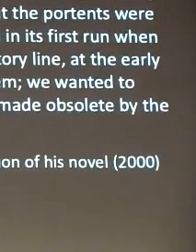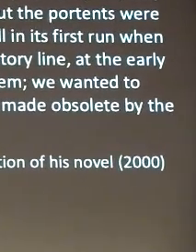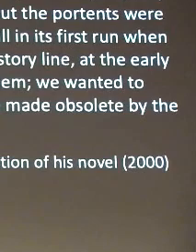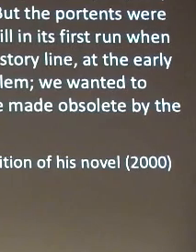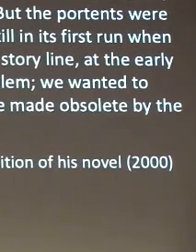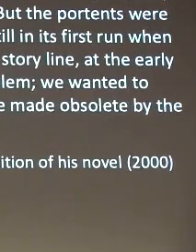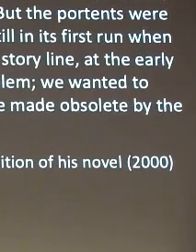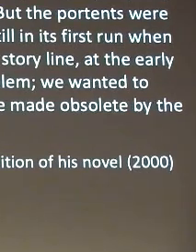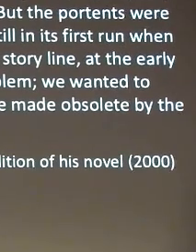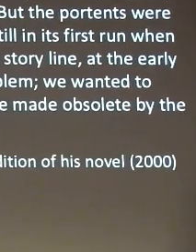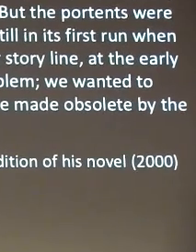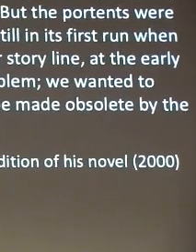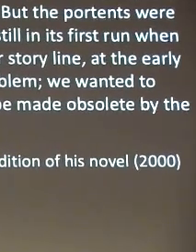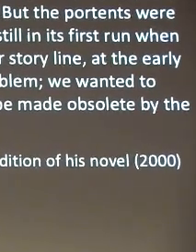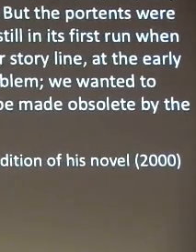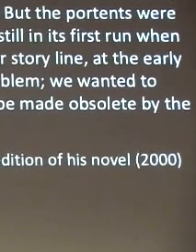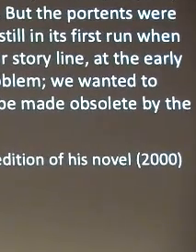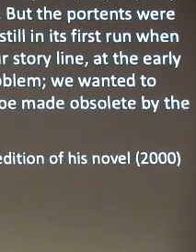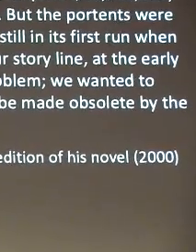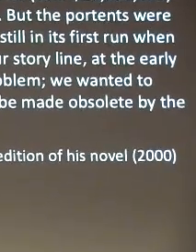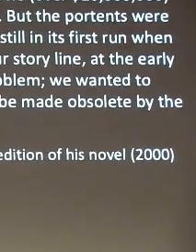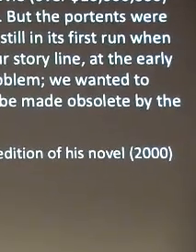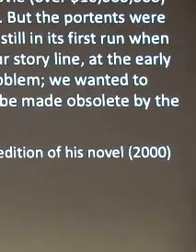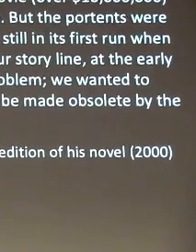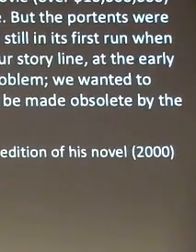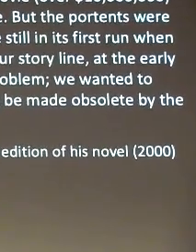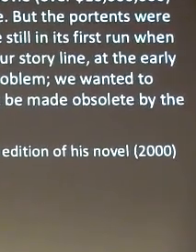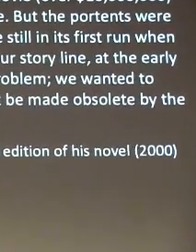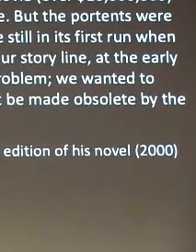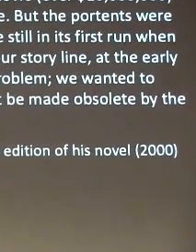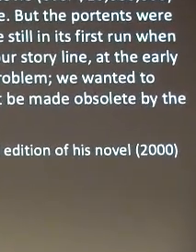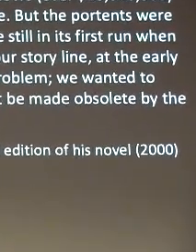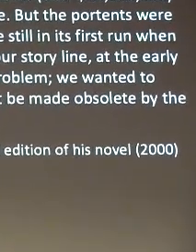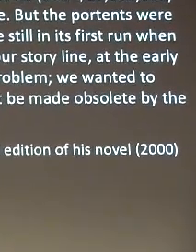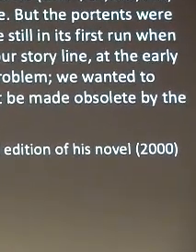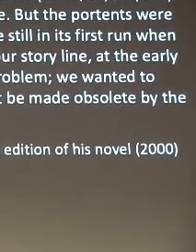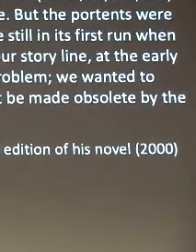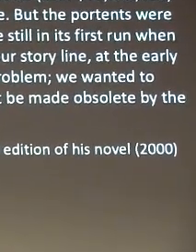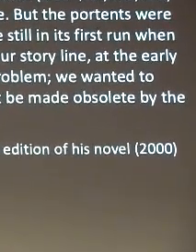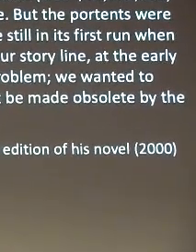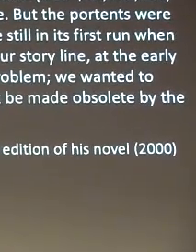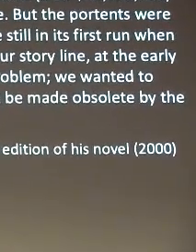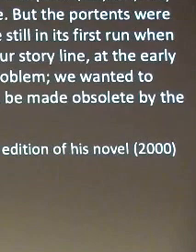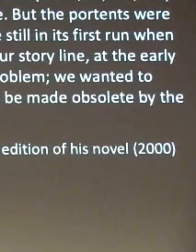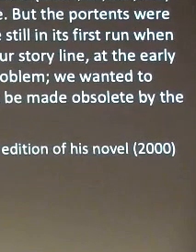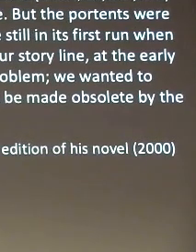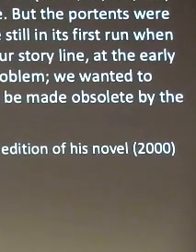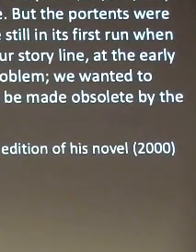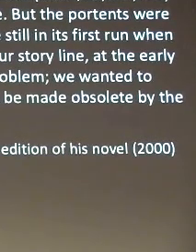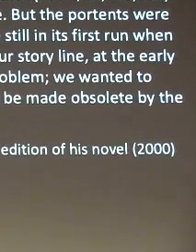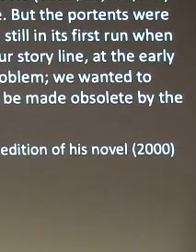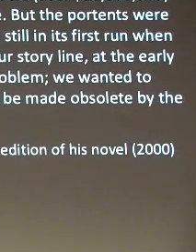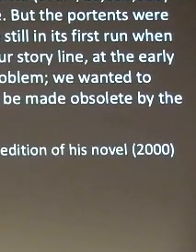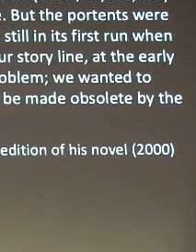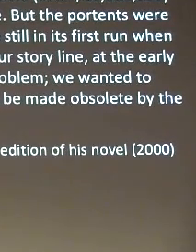$10 million every day, space exploration seemed to be marking time. But the portents were clear. I often remarked to